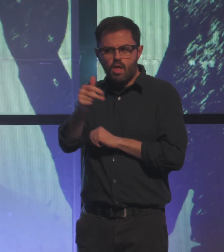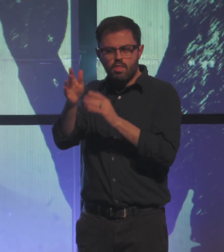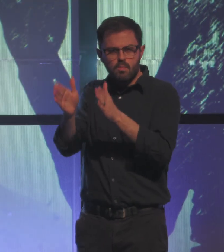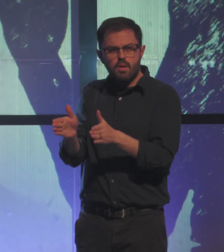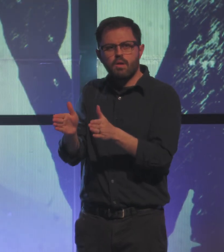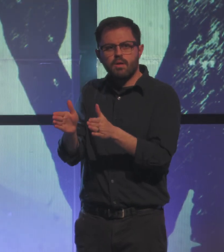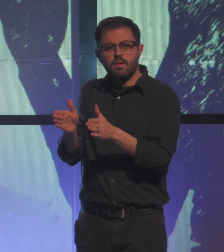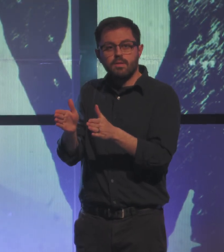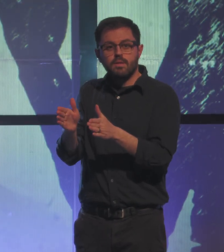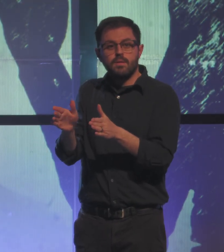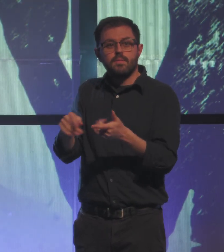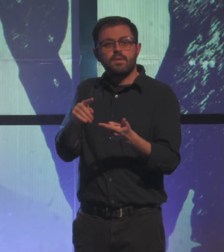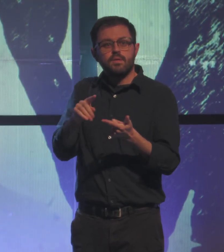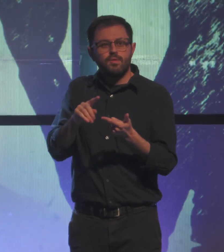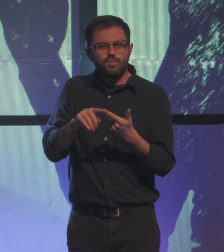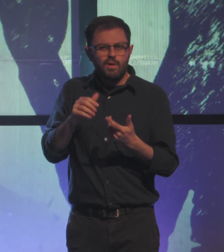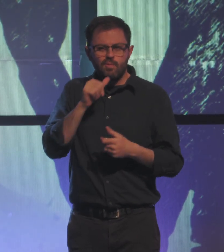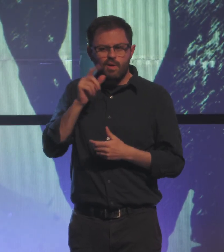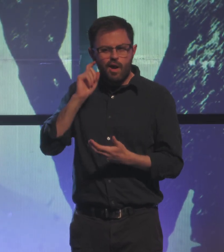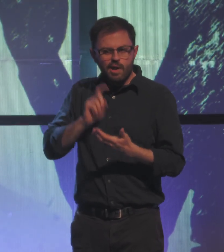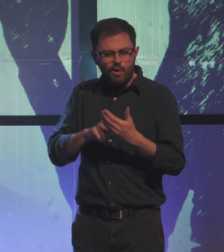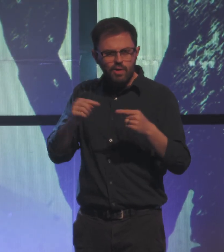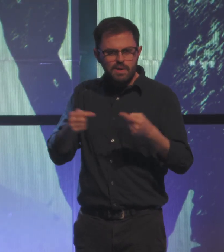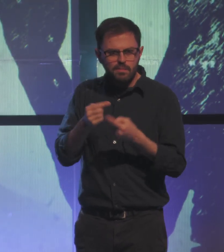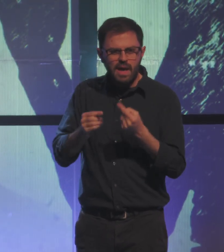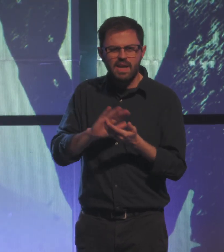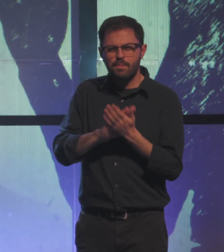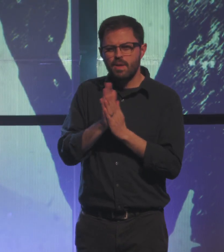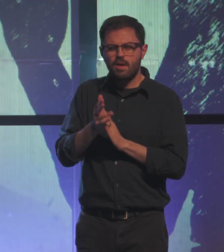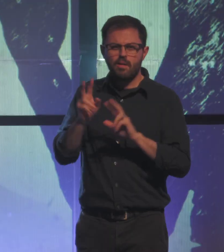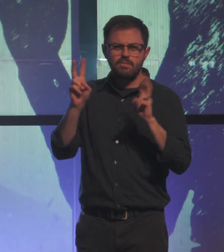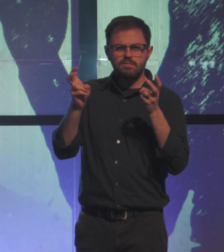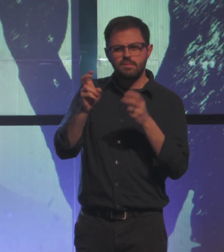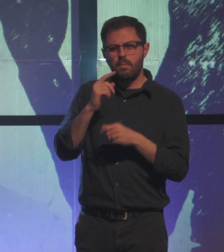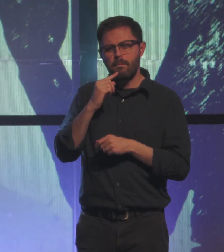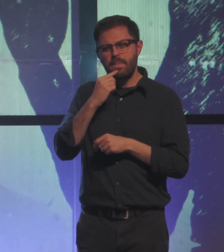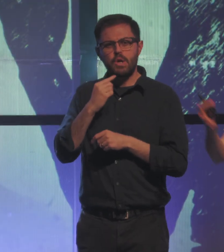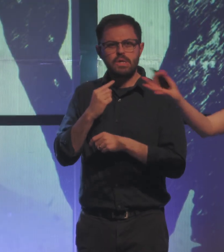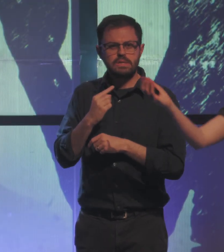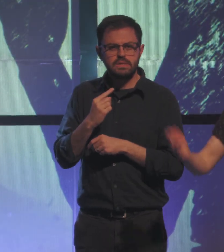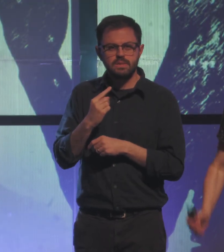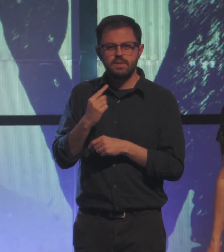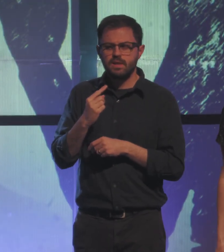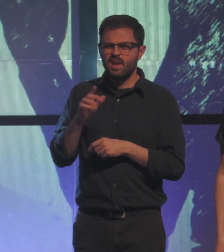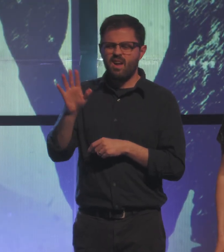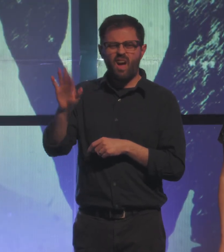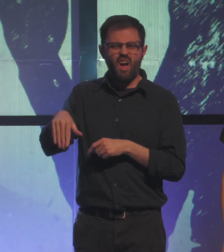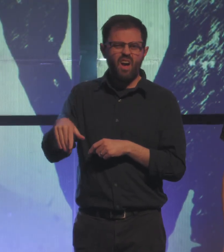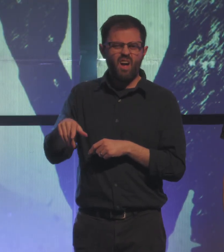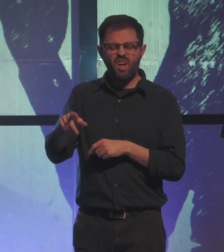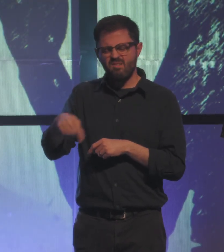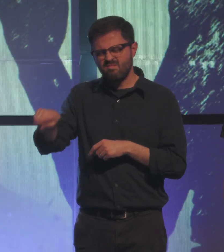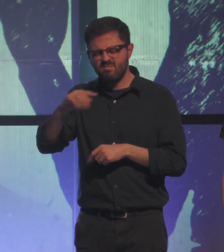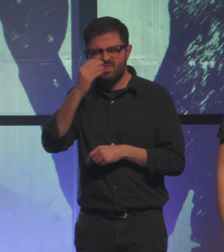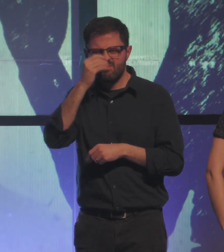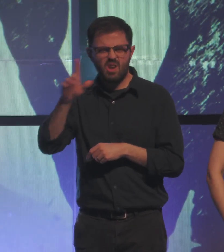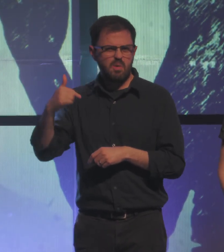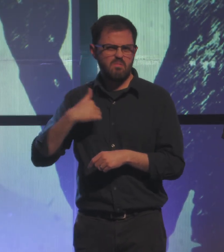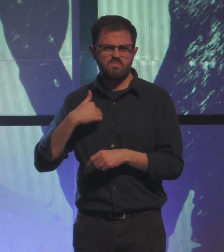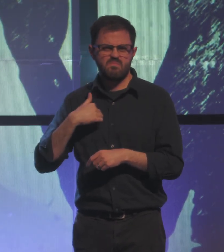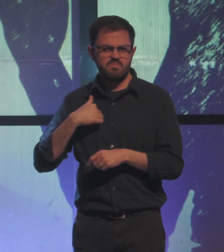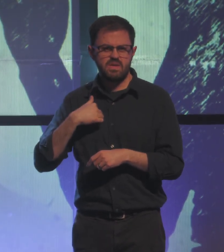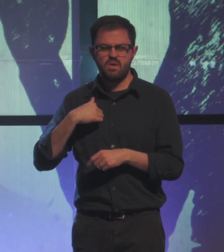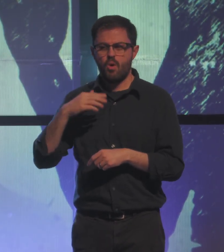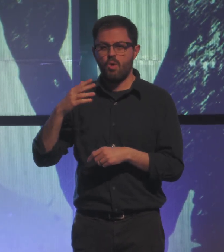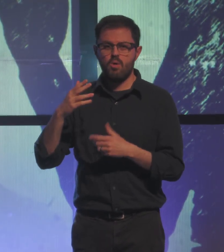goes unseen, it turns into this bitterness, right? Because we start to assume, well, they don't care. We start to